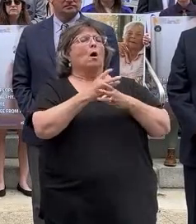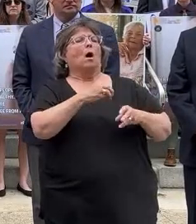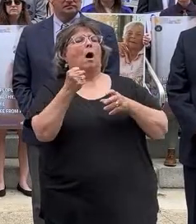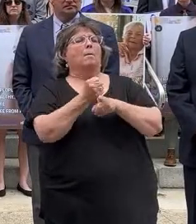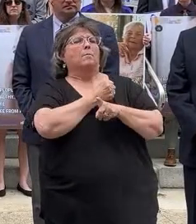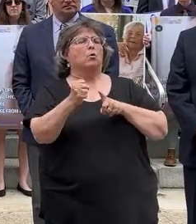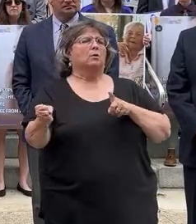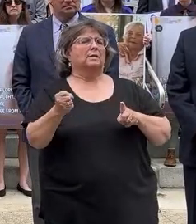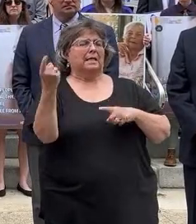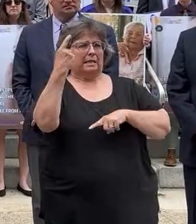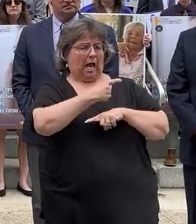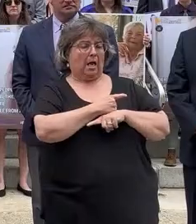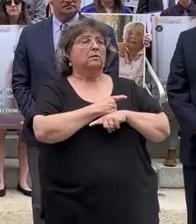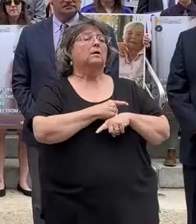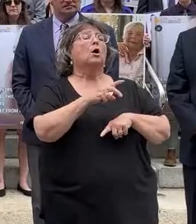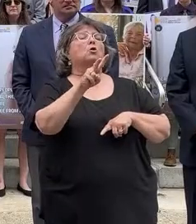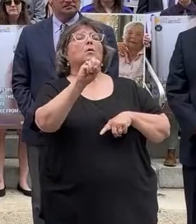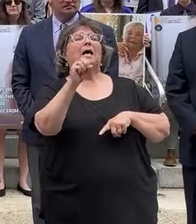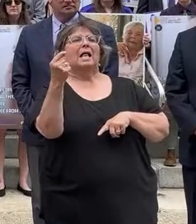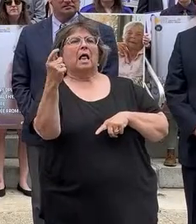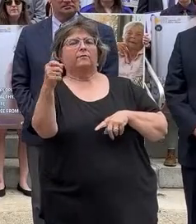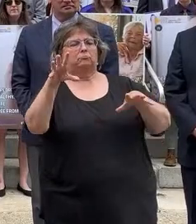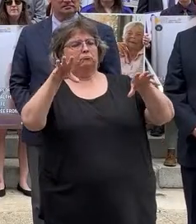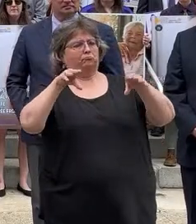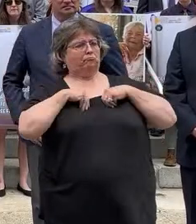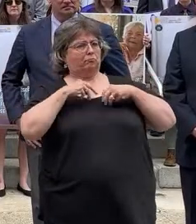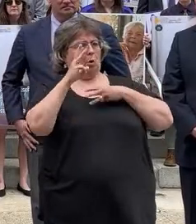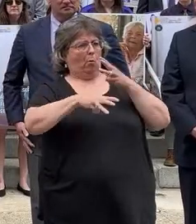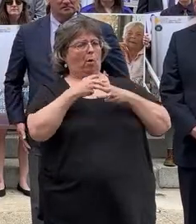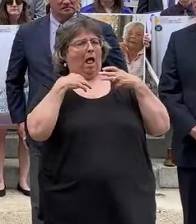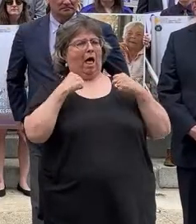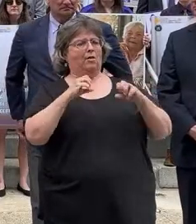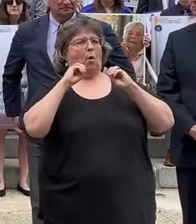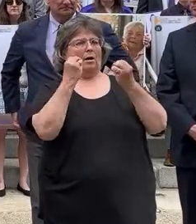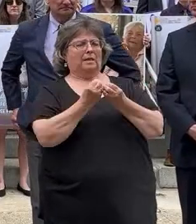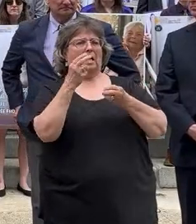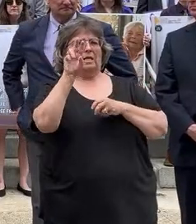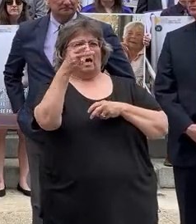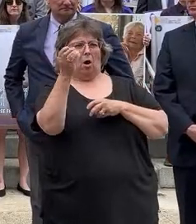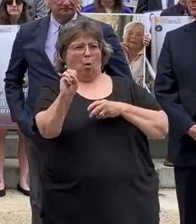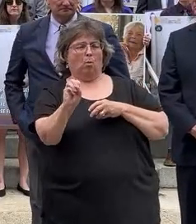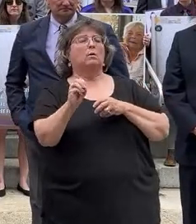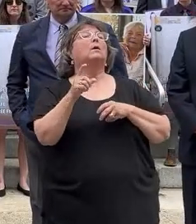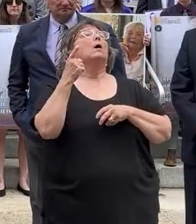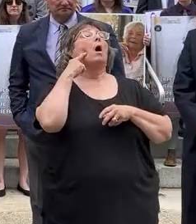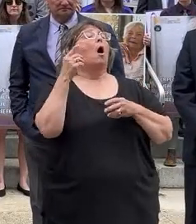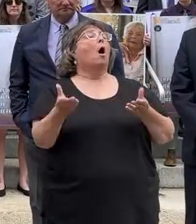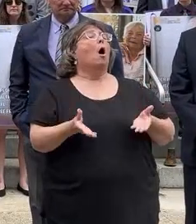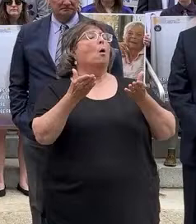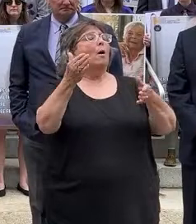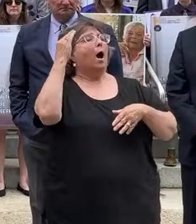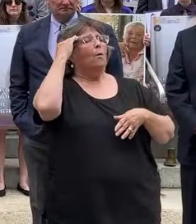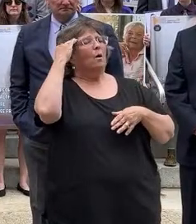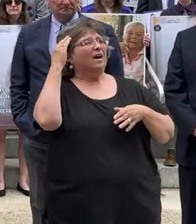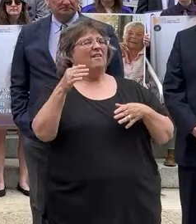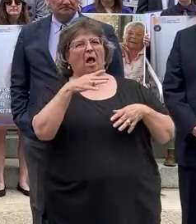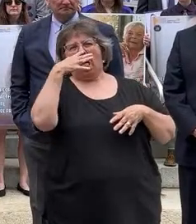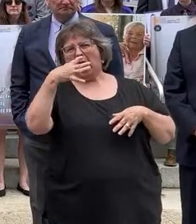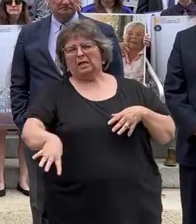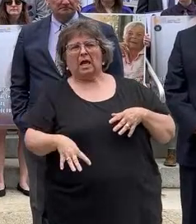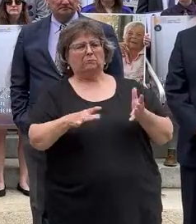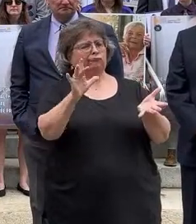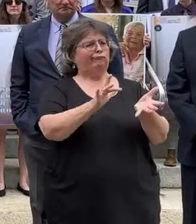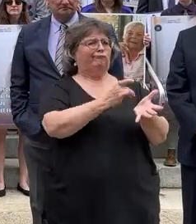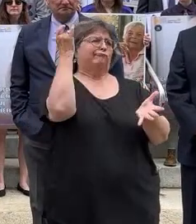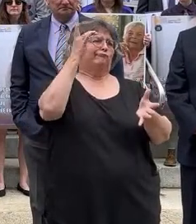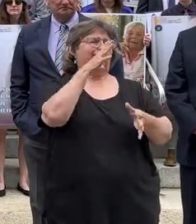Awareness Day. In 2011, it was adopted by the World Health Organization to raise awareness about the abuse, neglect, and